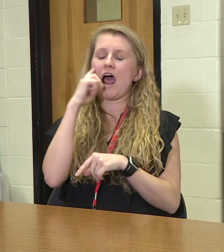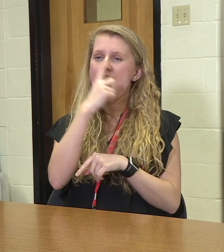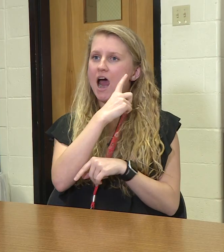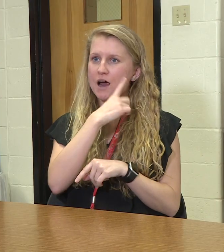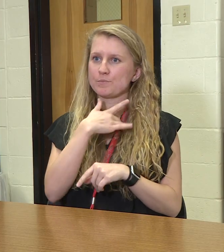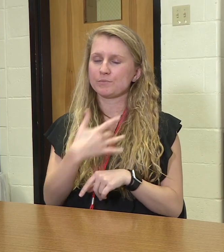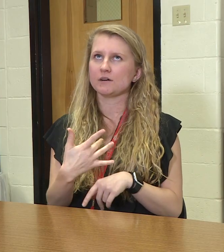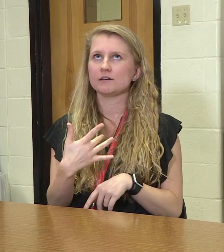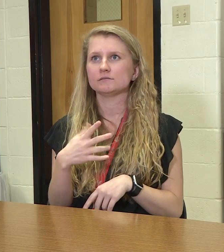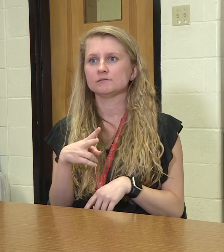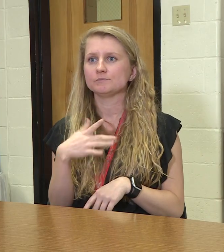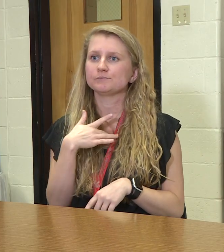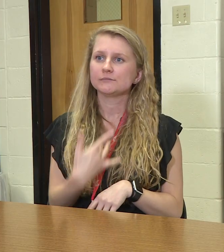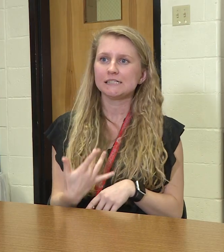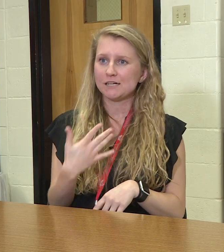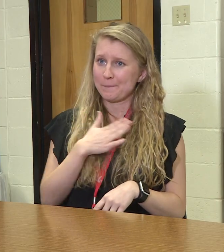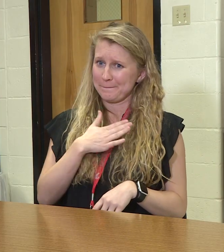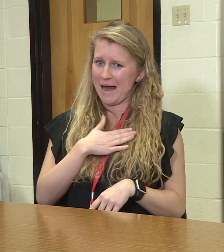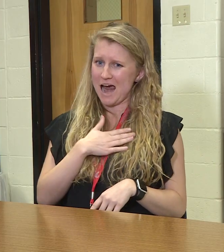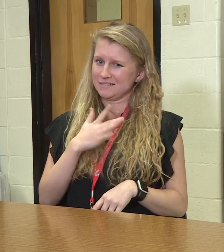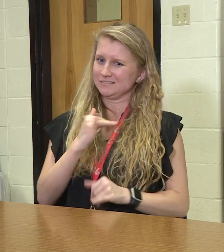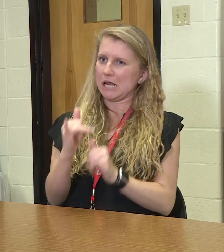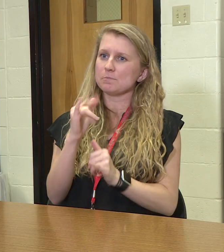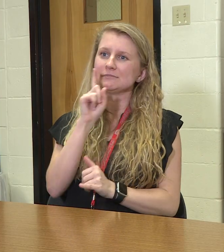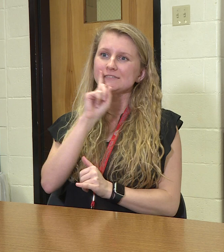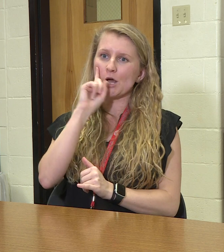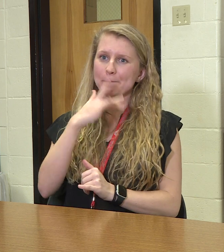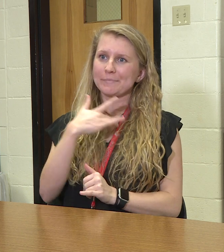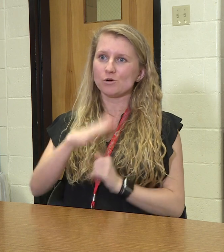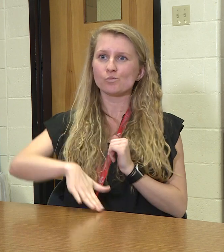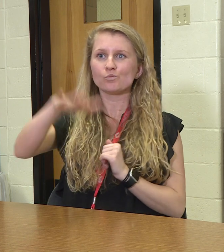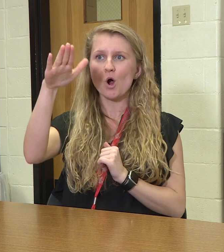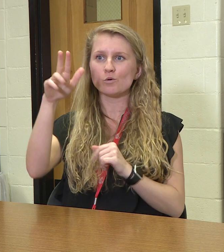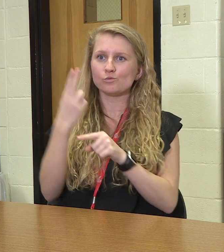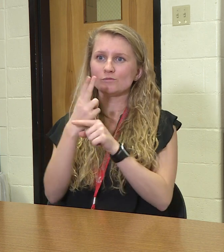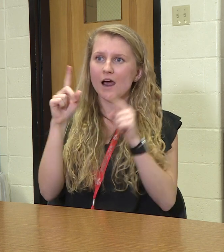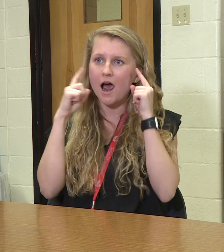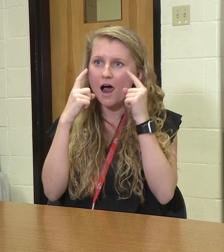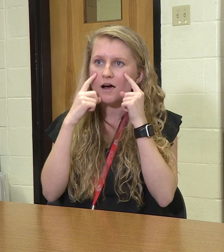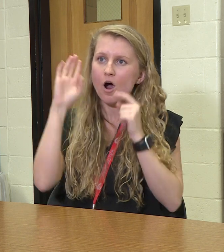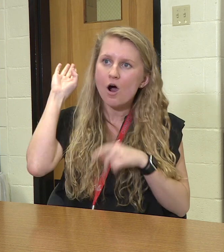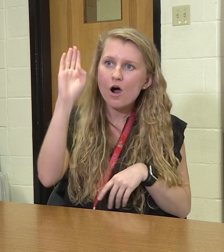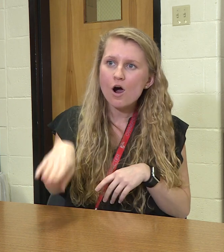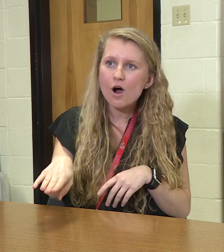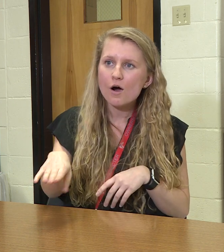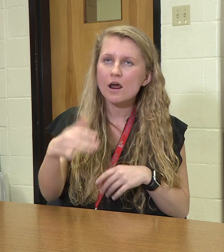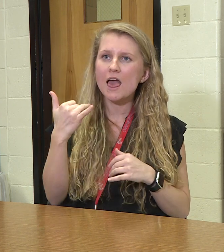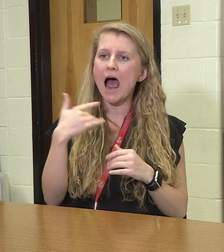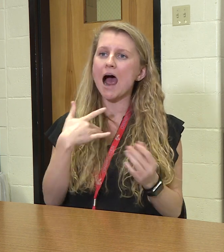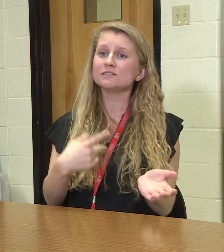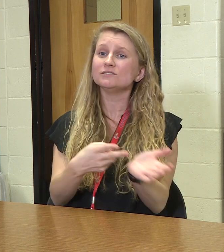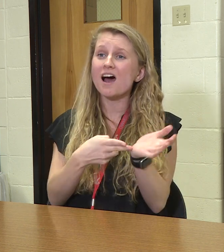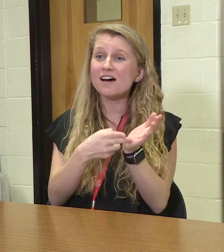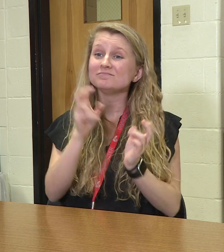so I have always been used to using my eyes as my ears and I've had to explain to the students that